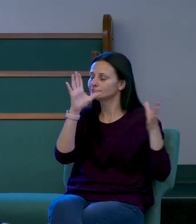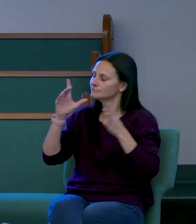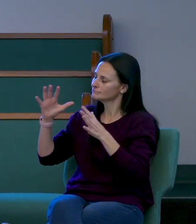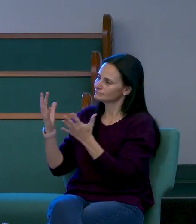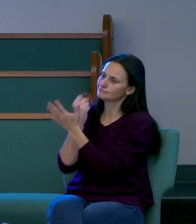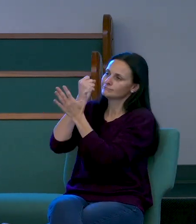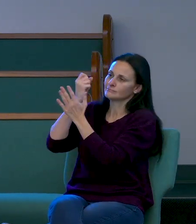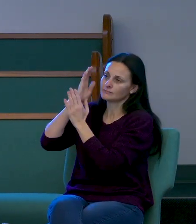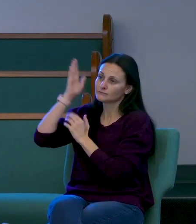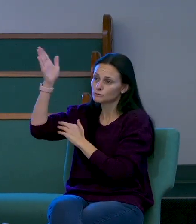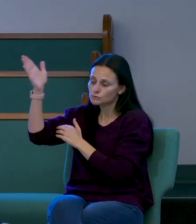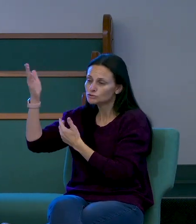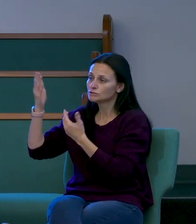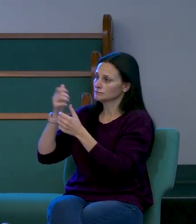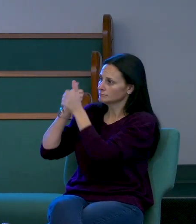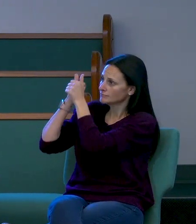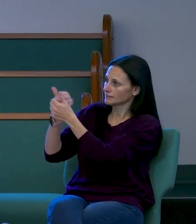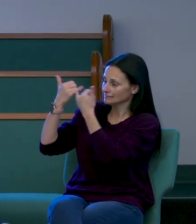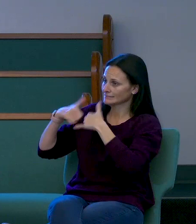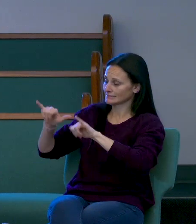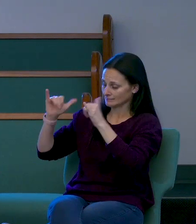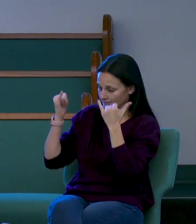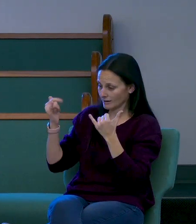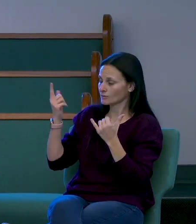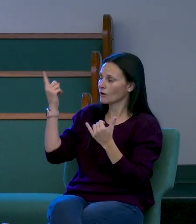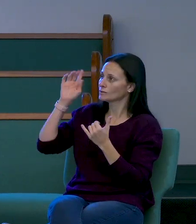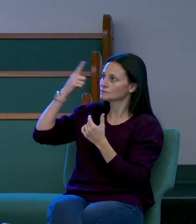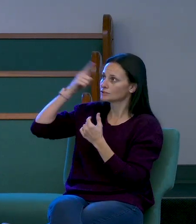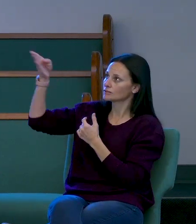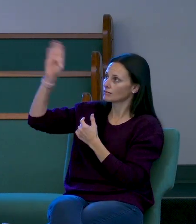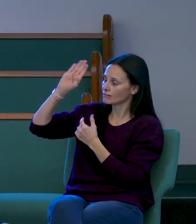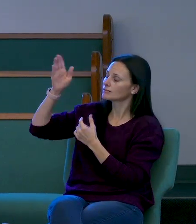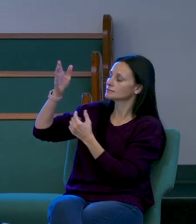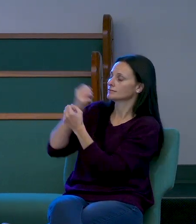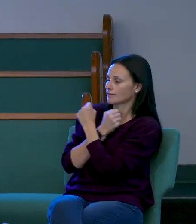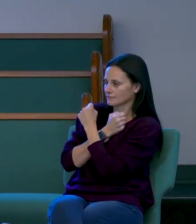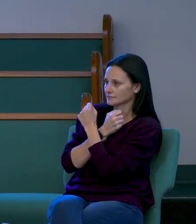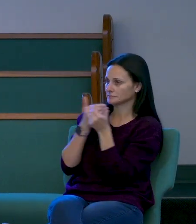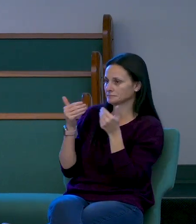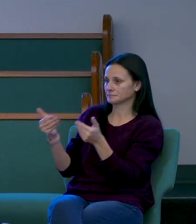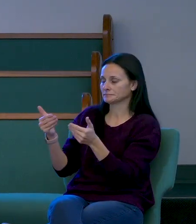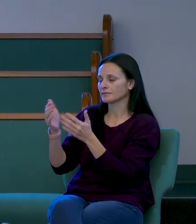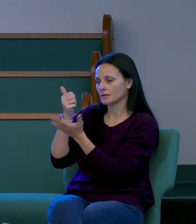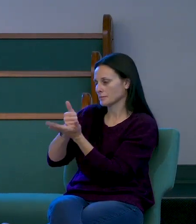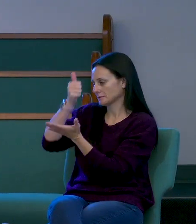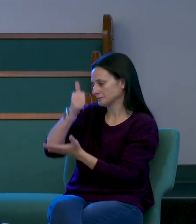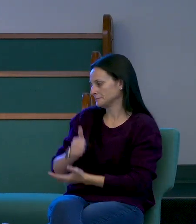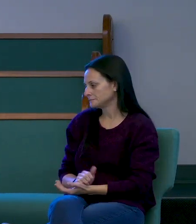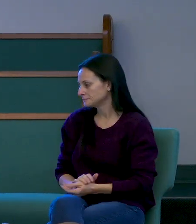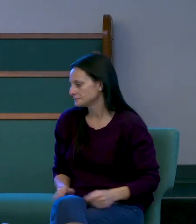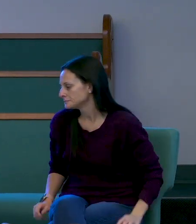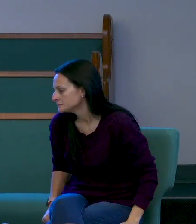and abide still now and always in God's love. May it be so. Amen.